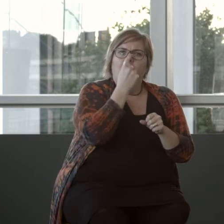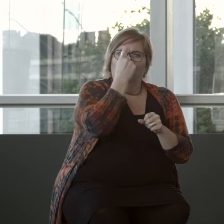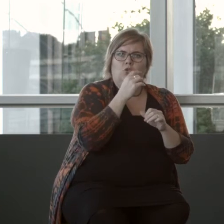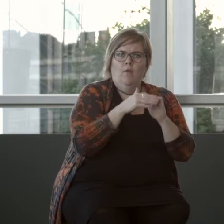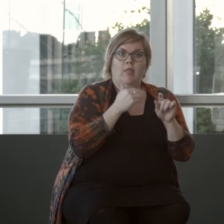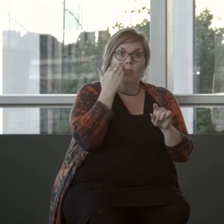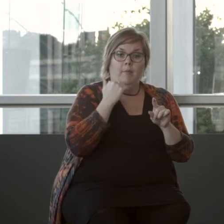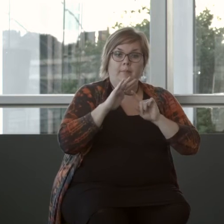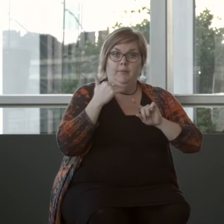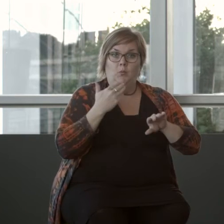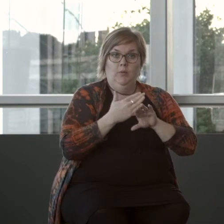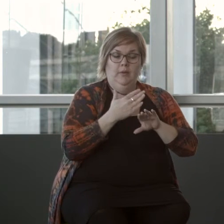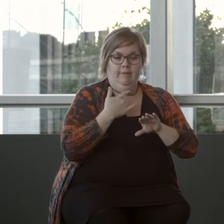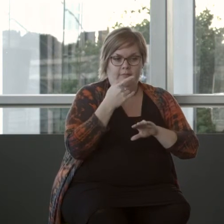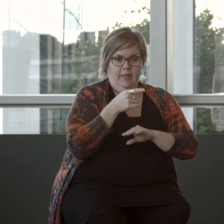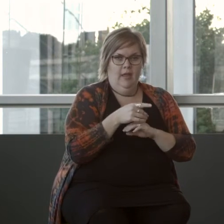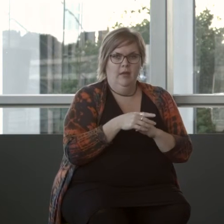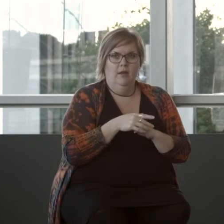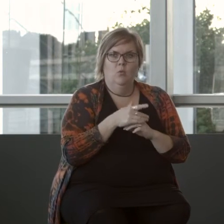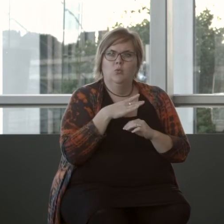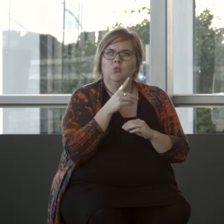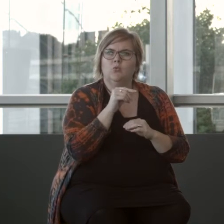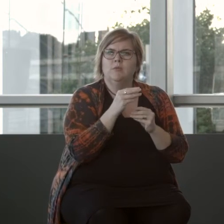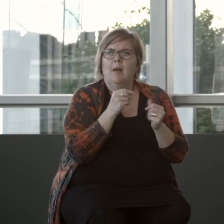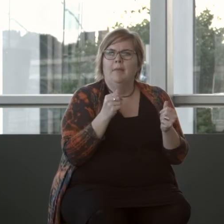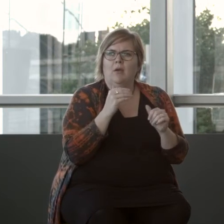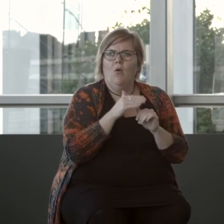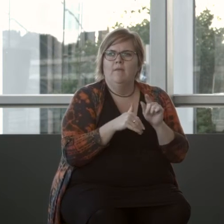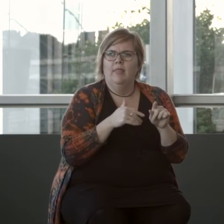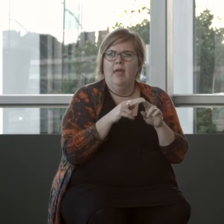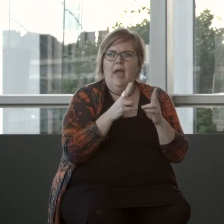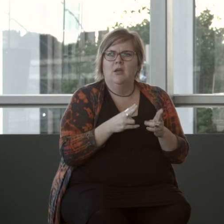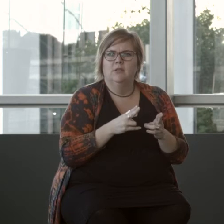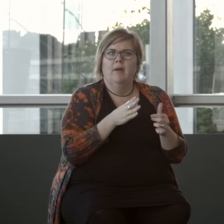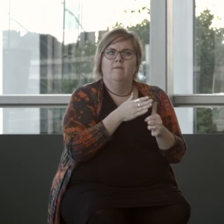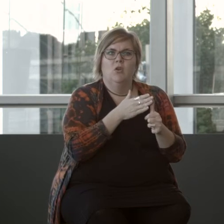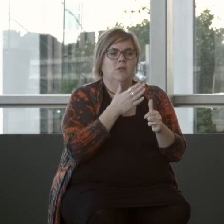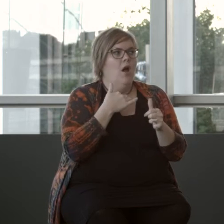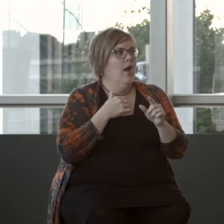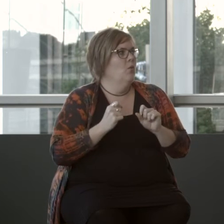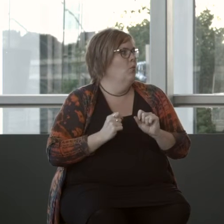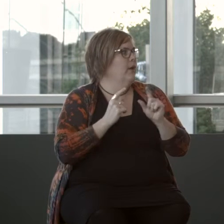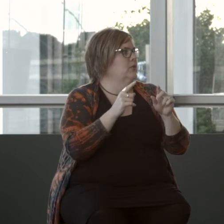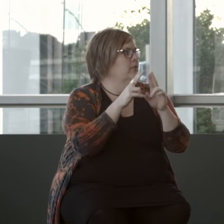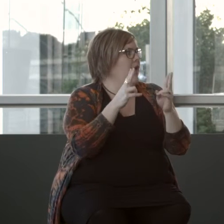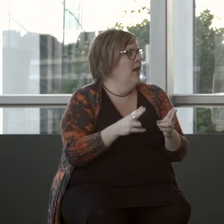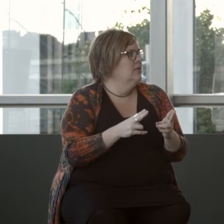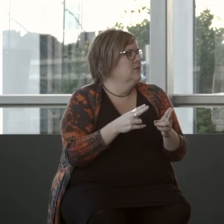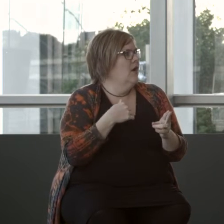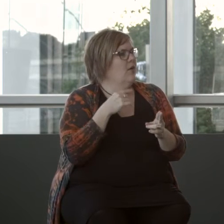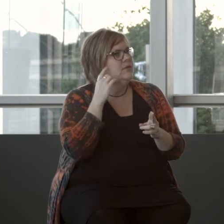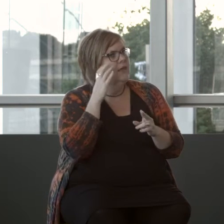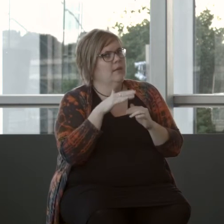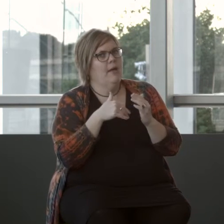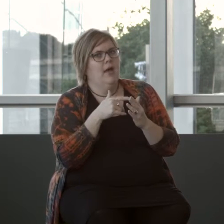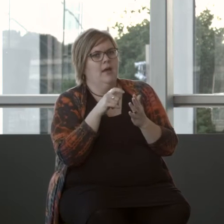because I wanted to do something associated with the house. But at first, when I went to the house, I was sort of thinking about Dame